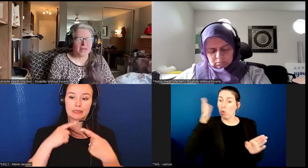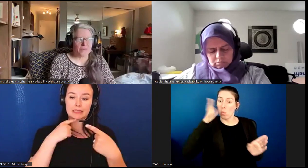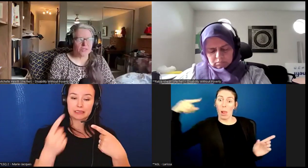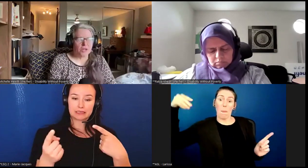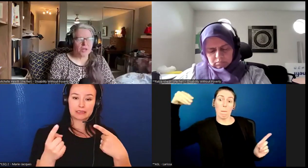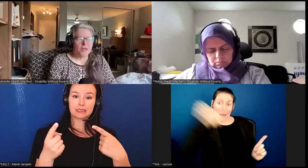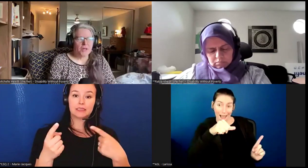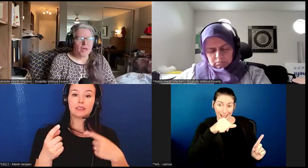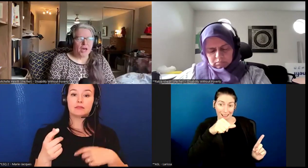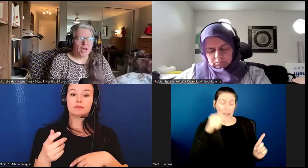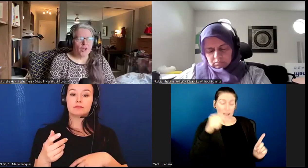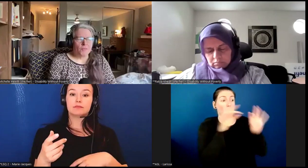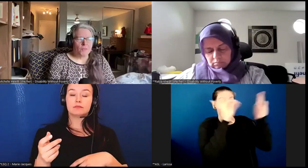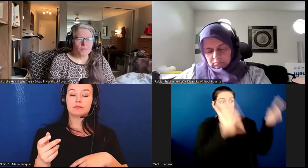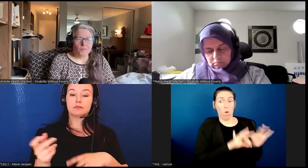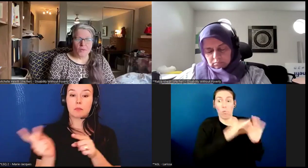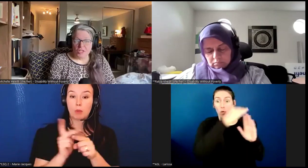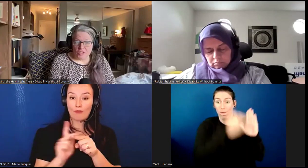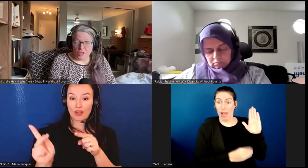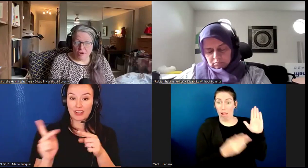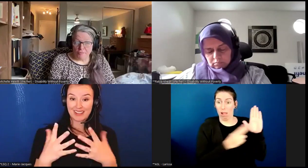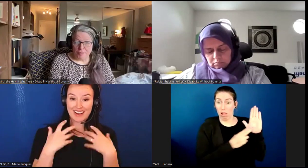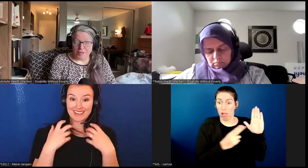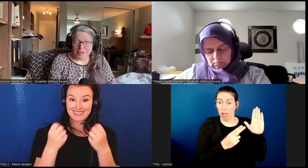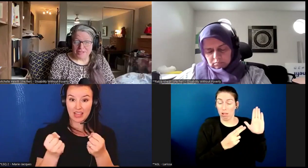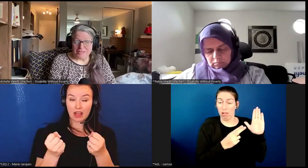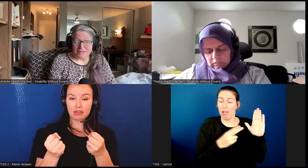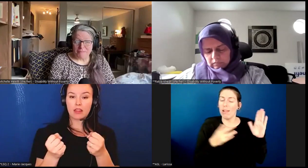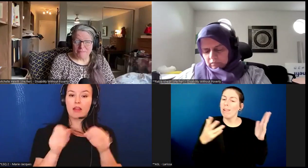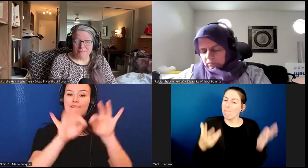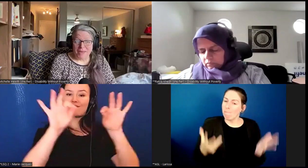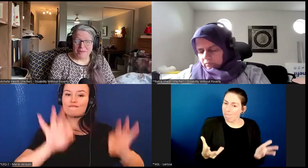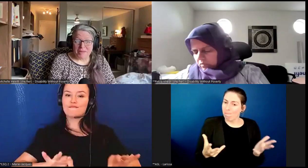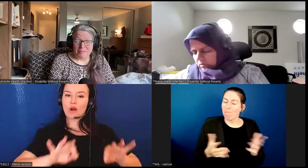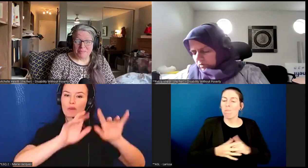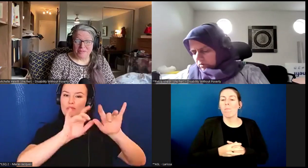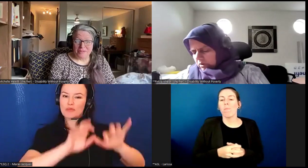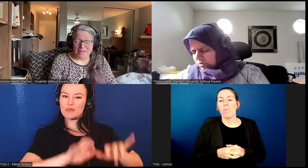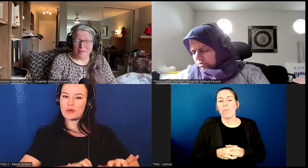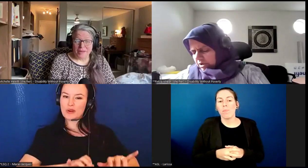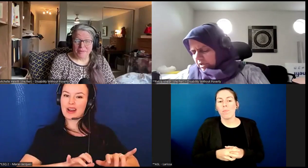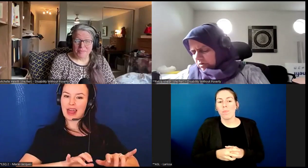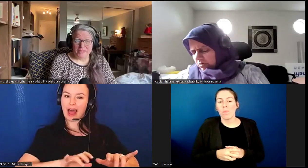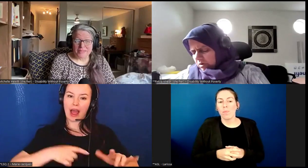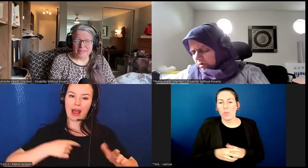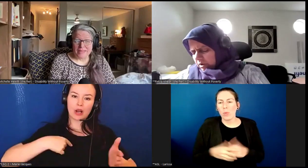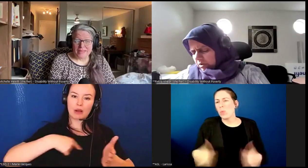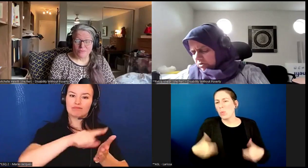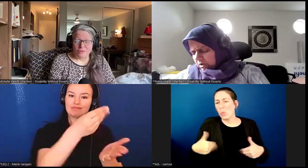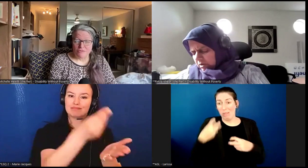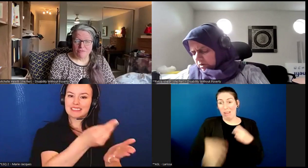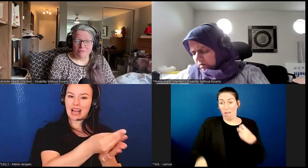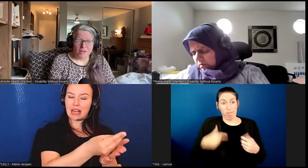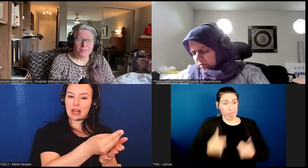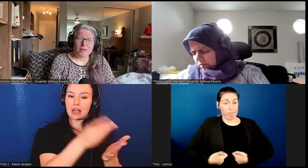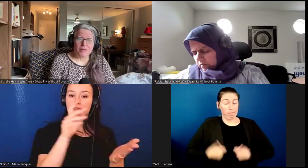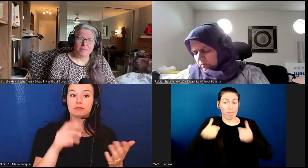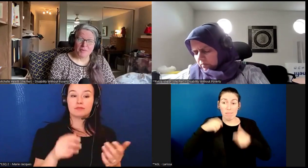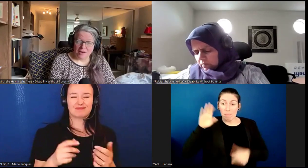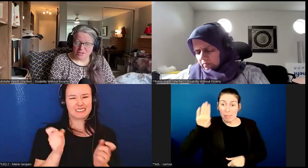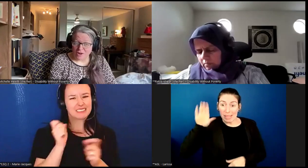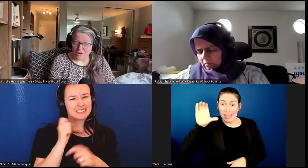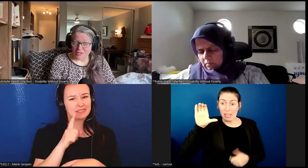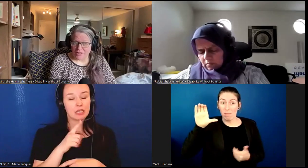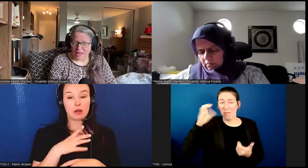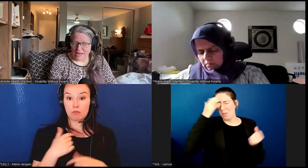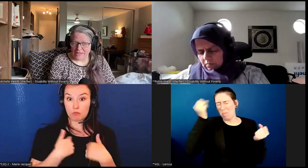exact language, which is tough because many people, I'm in BC and there are a million people